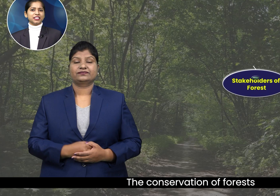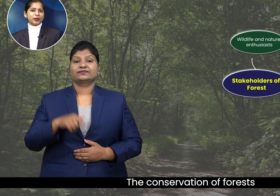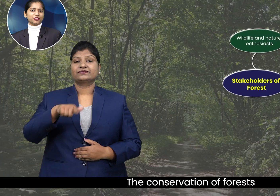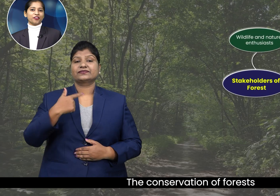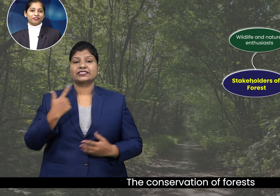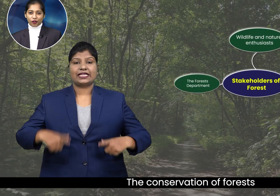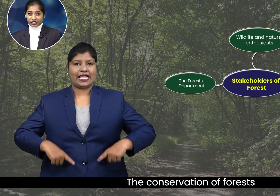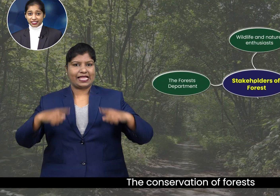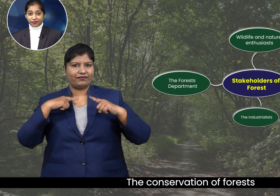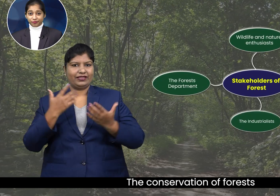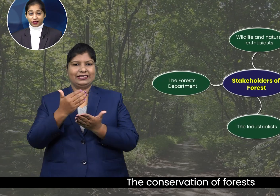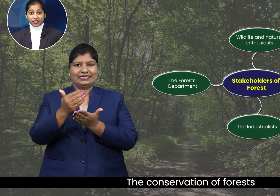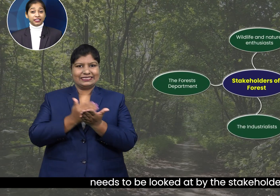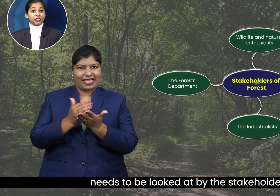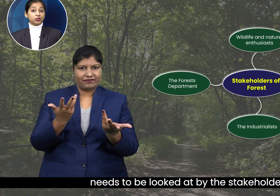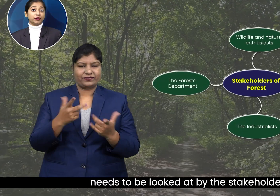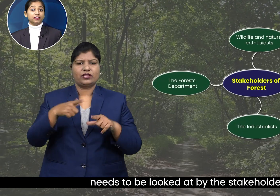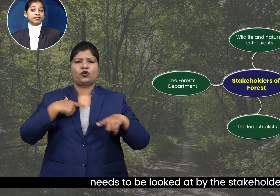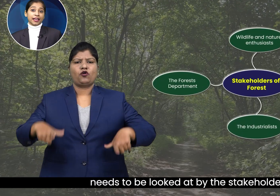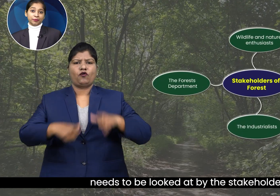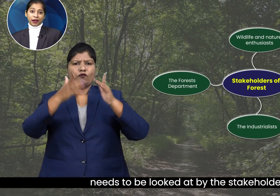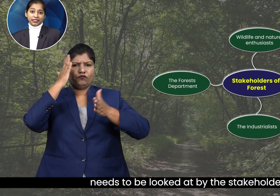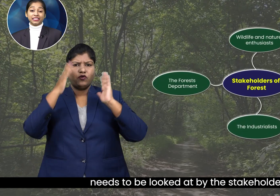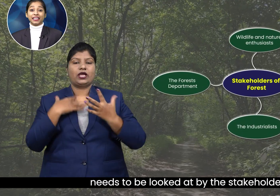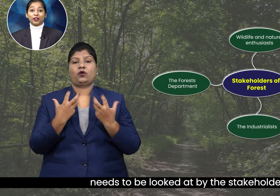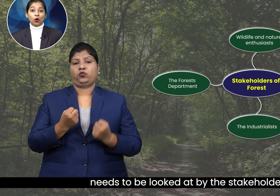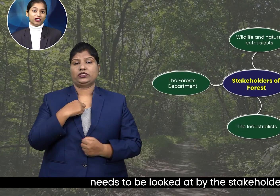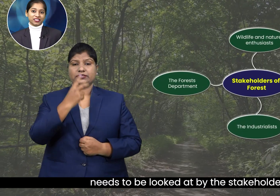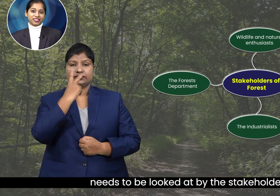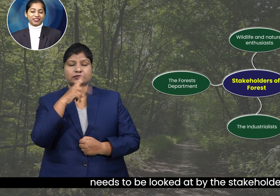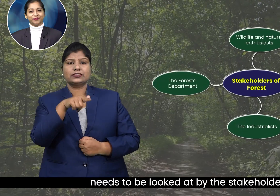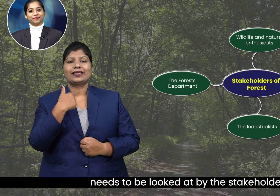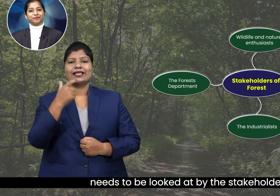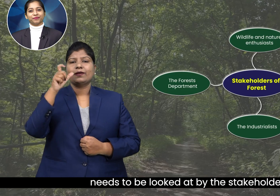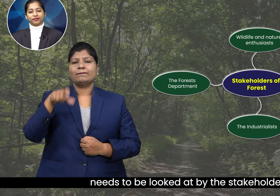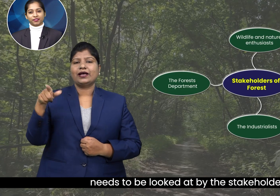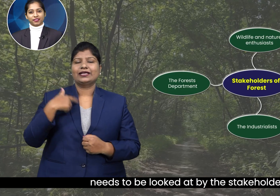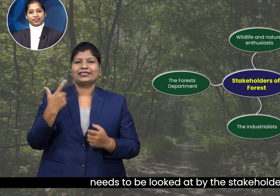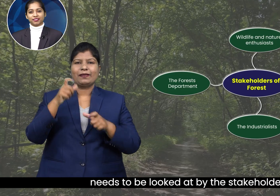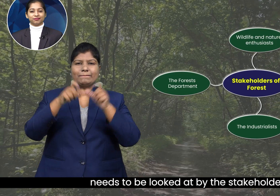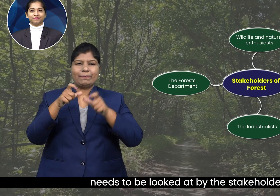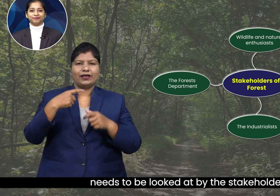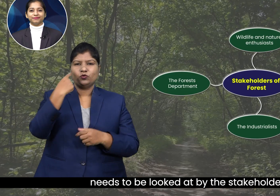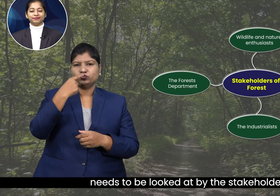The conservation of forests needs to be looked at by the stakeholders.